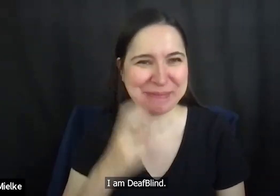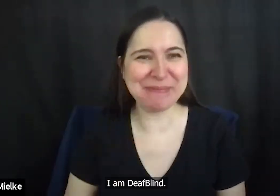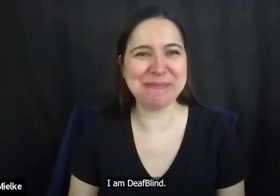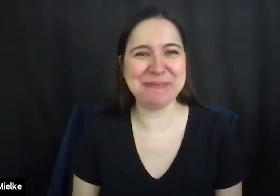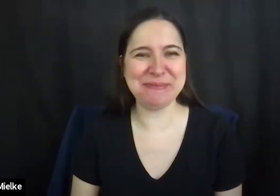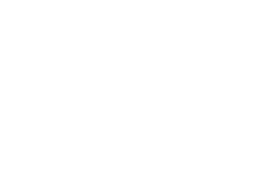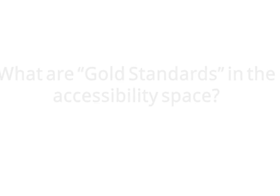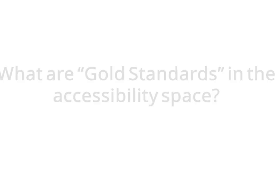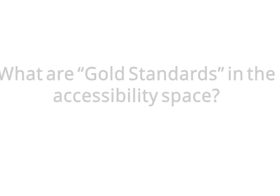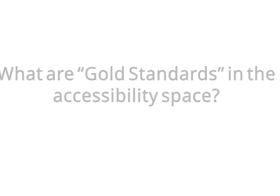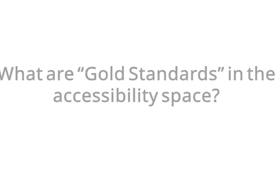deafblind.